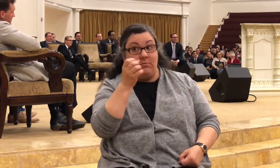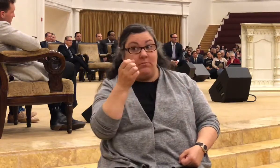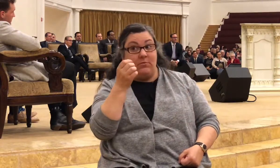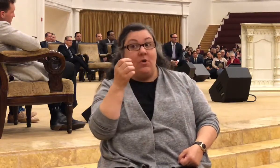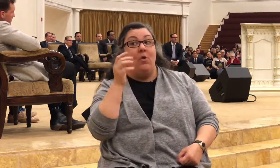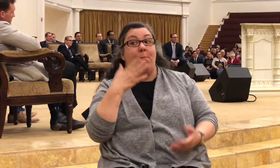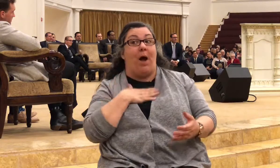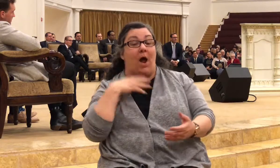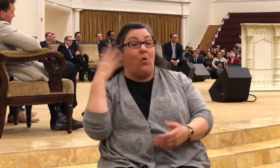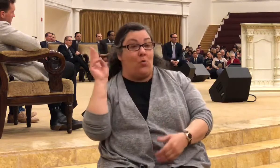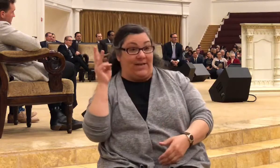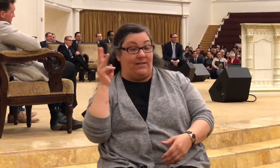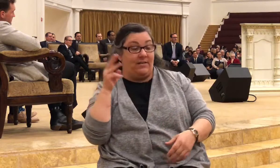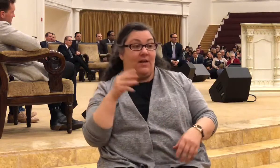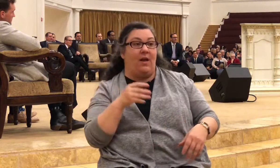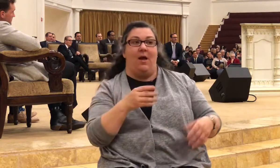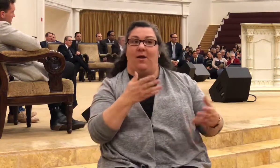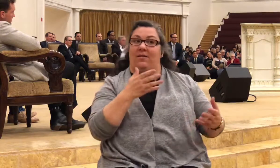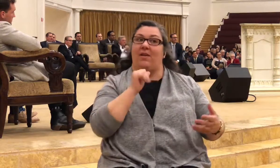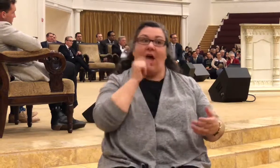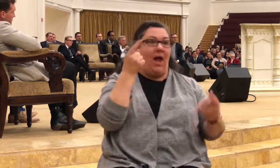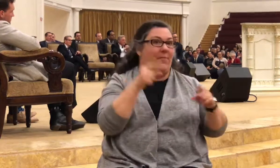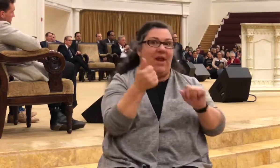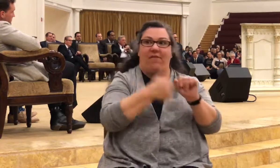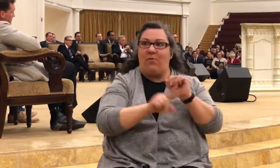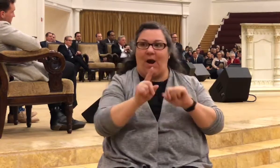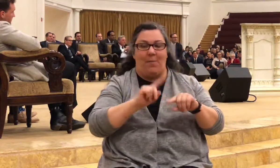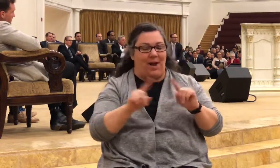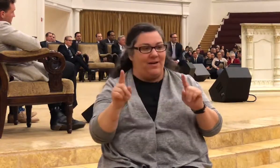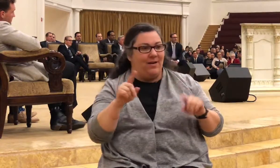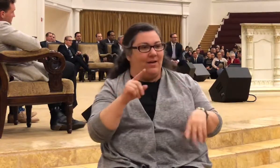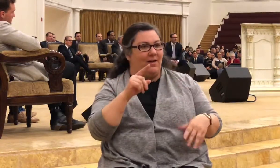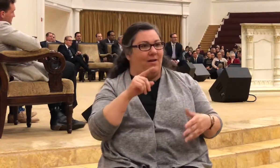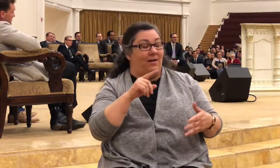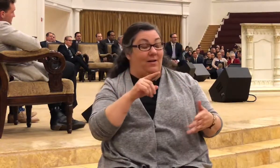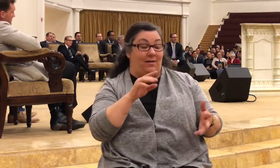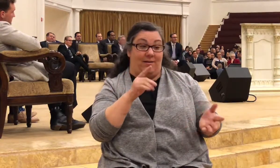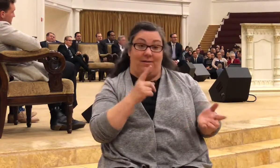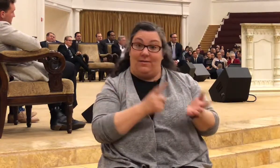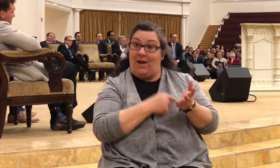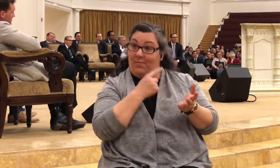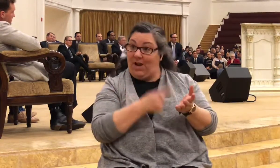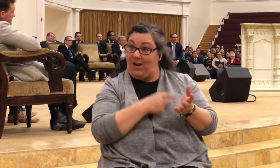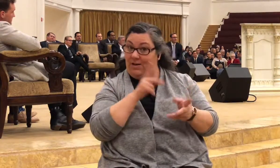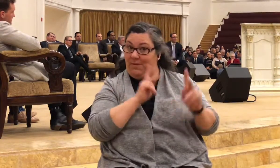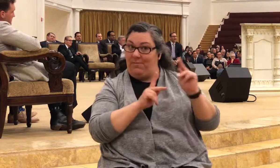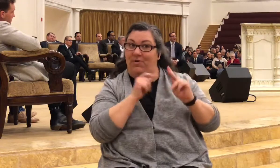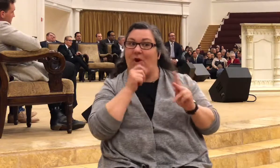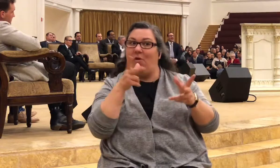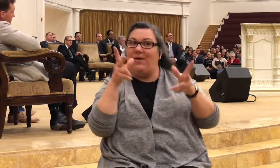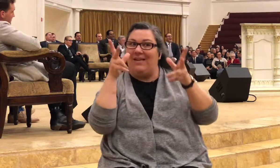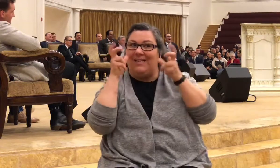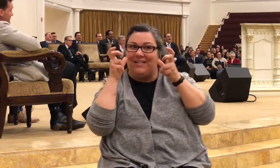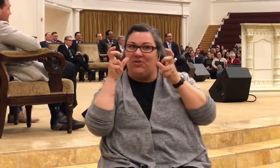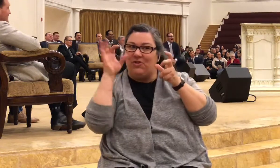happen everywhere, and probably not in this church, but sometimes people don't listen to the preacher.